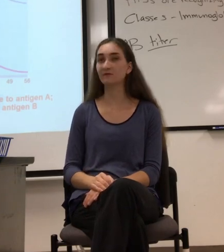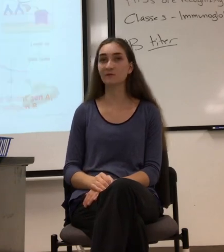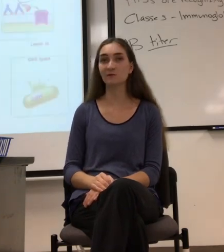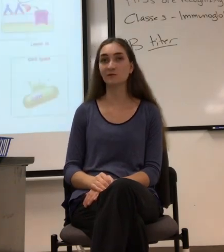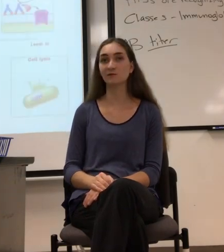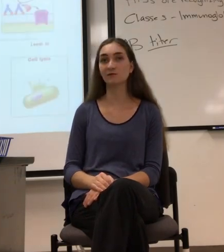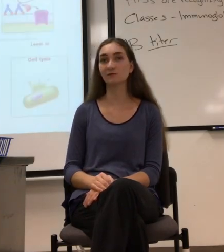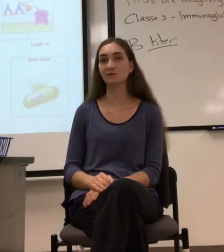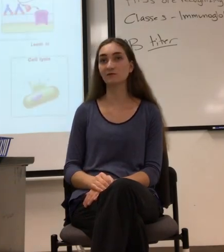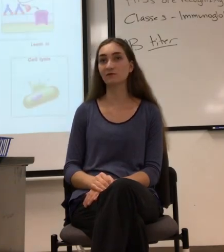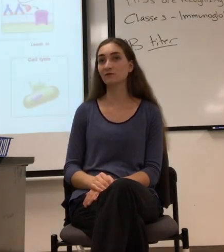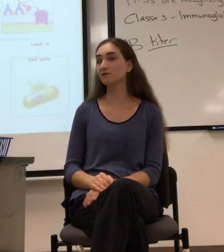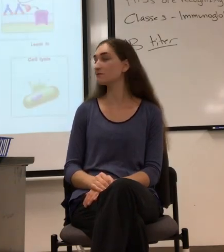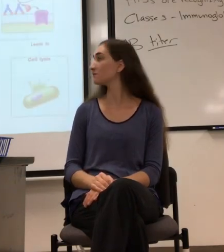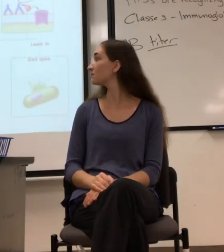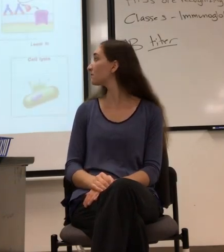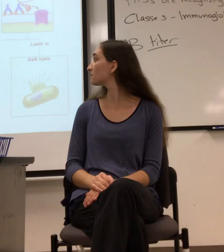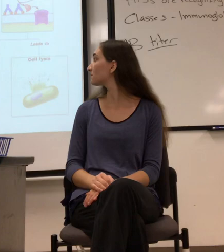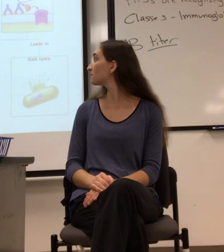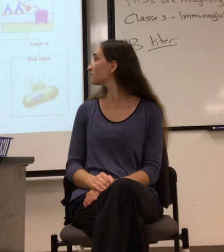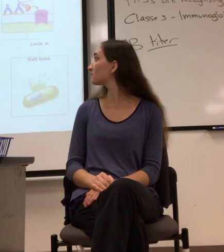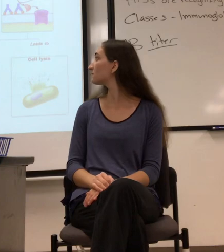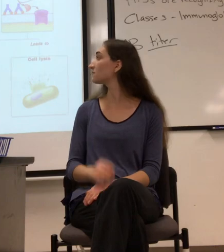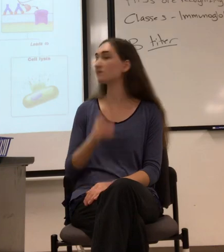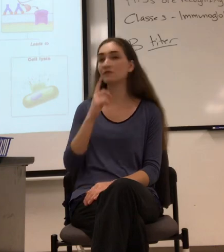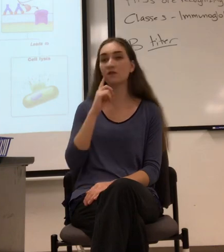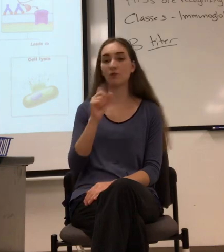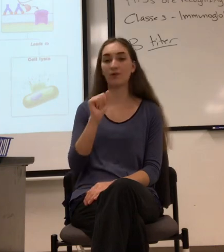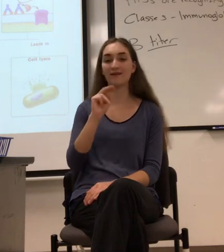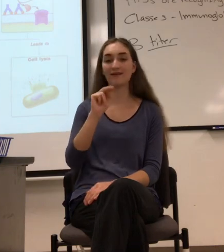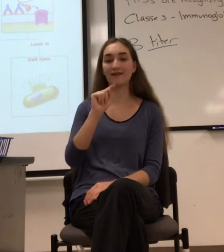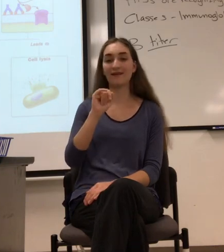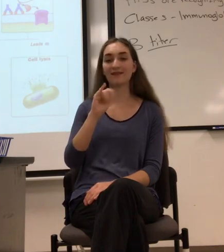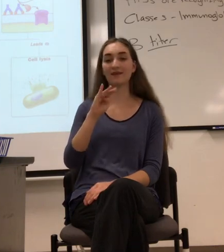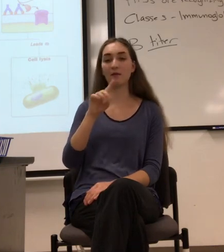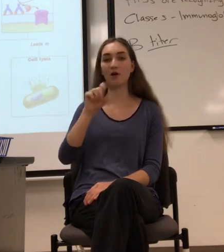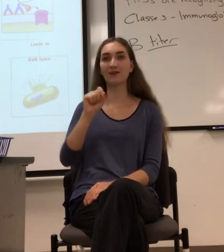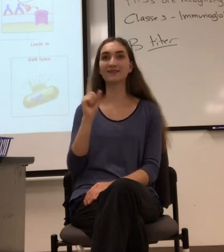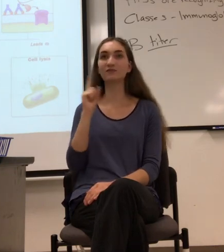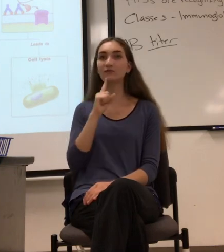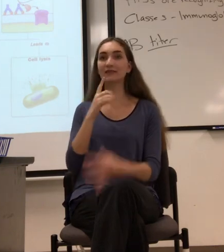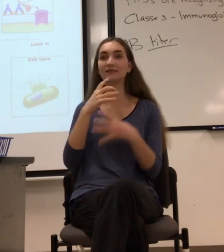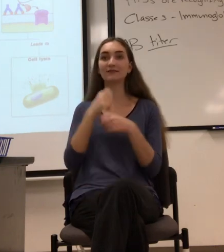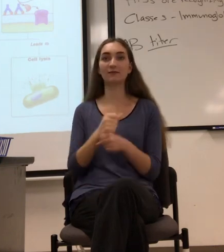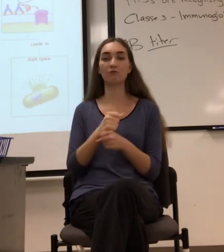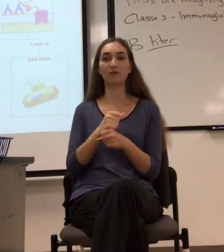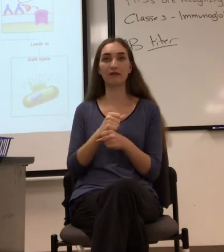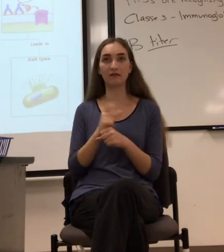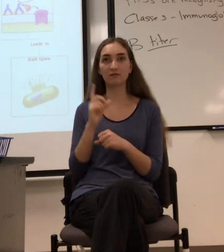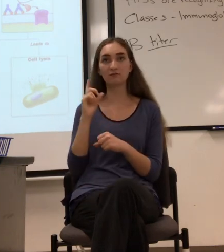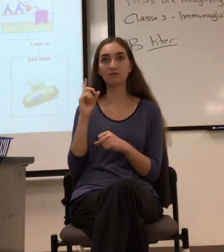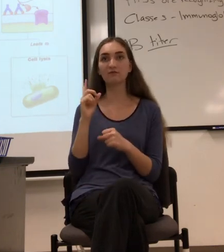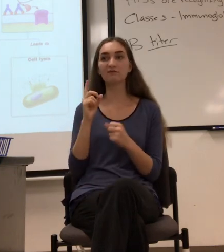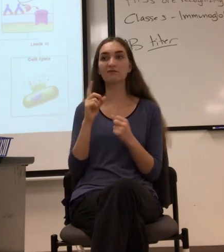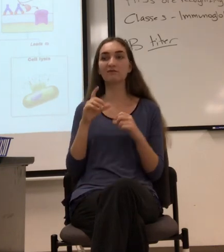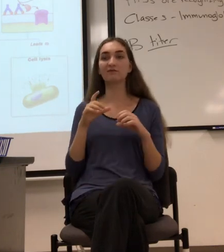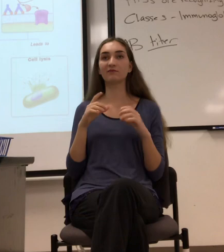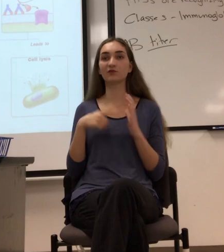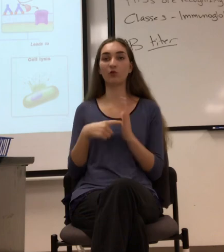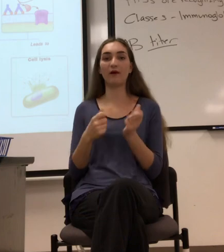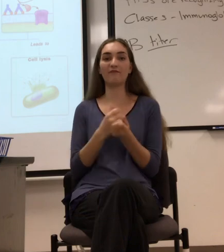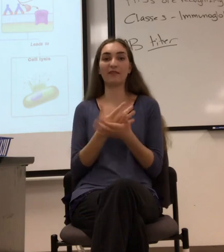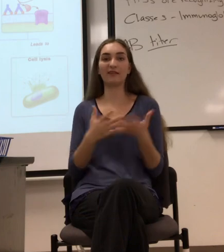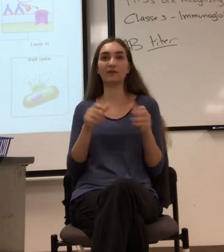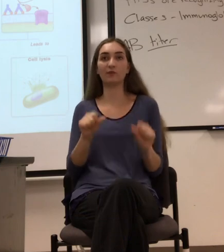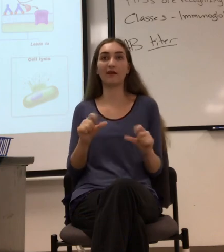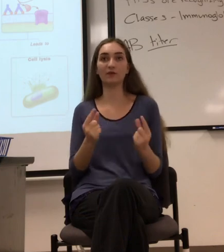So for antibodies, here's a nice summary figure that shows you everything that they can do. I call them accessories to murder, but this is really